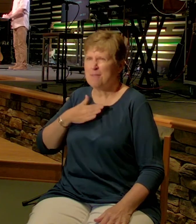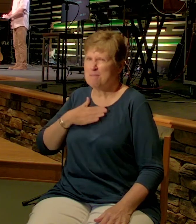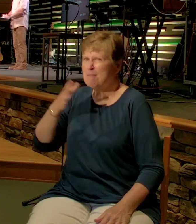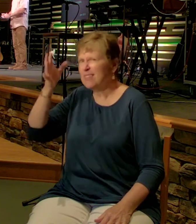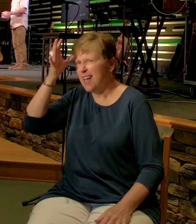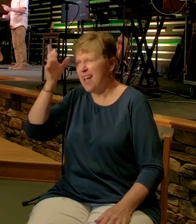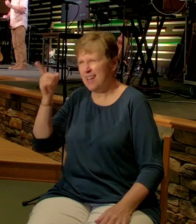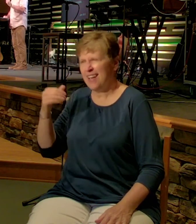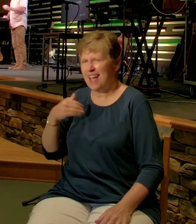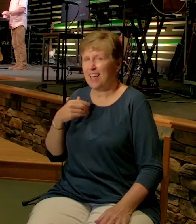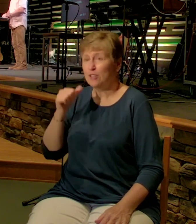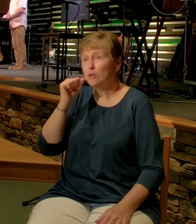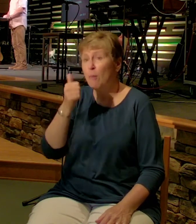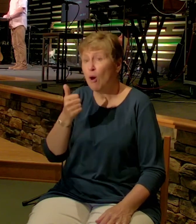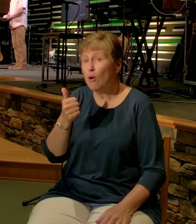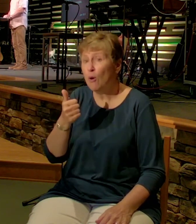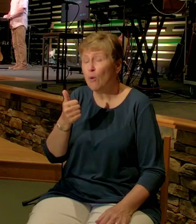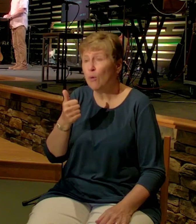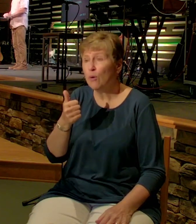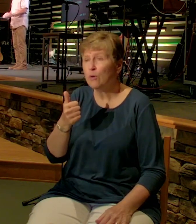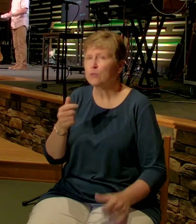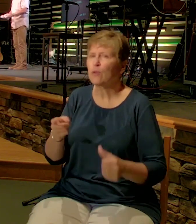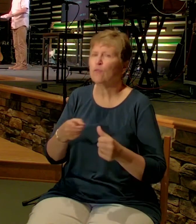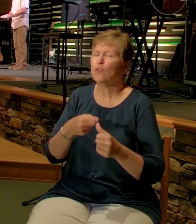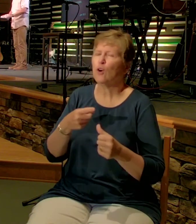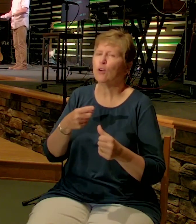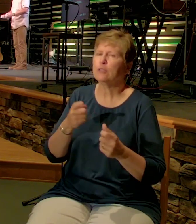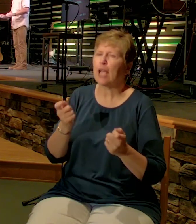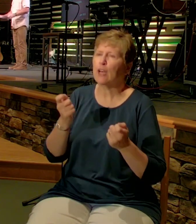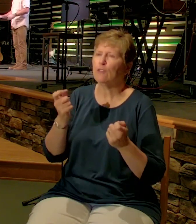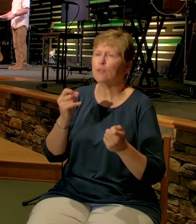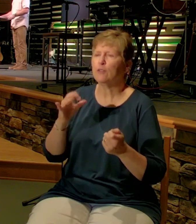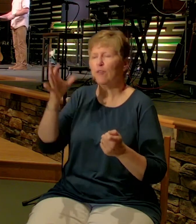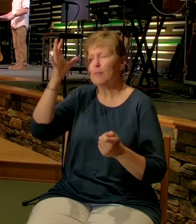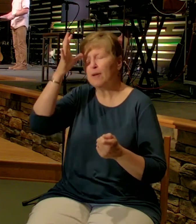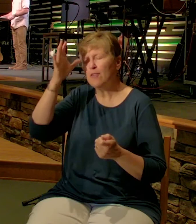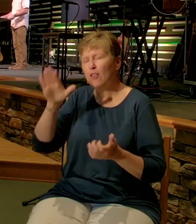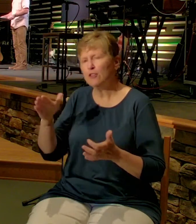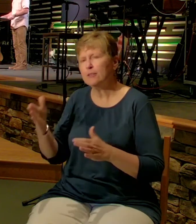Tomorrow marks the first anniversary of my dad's death.